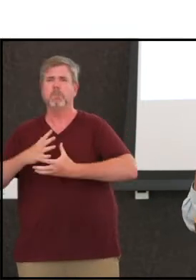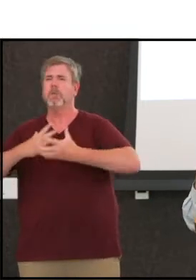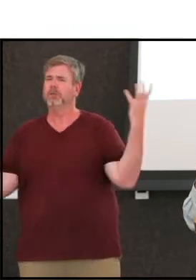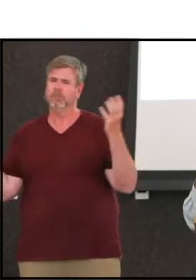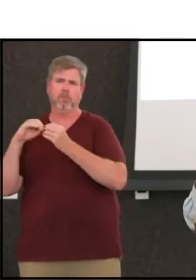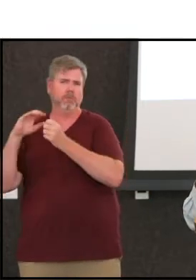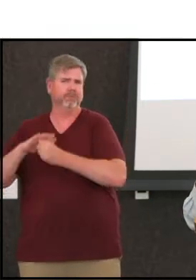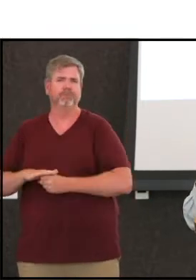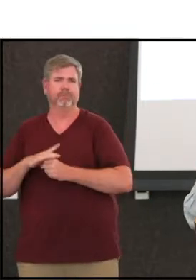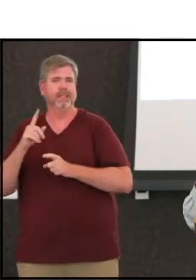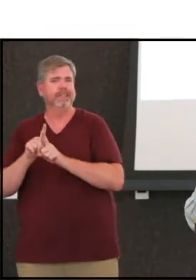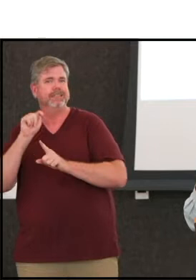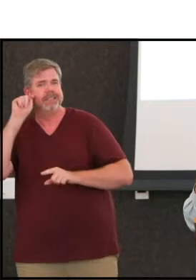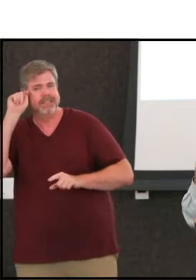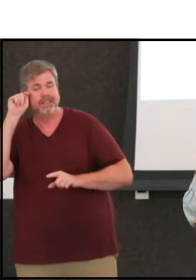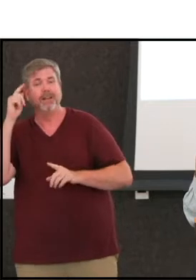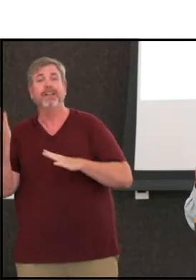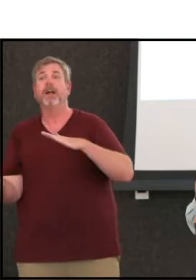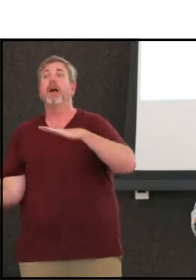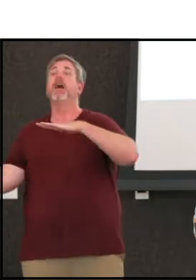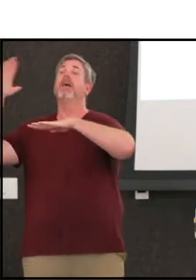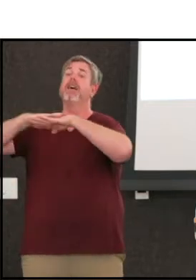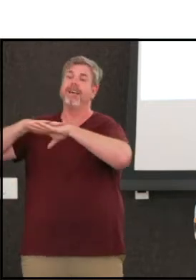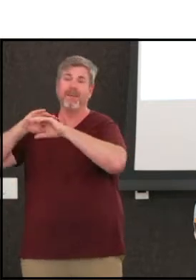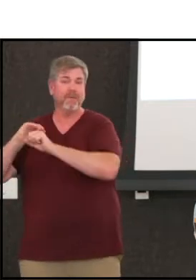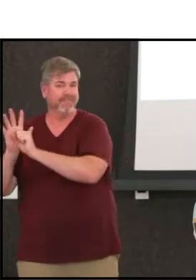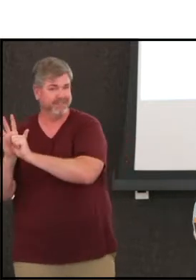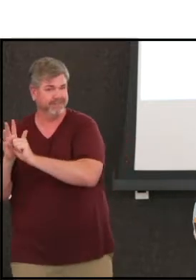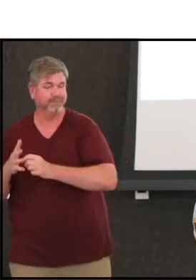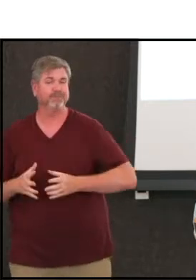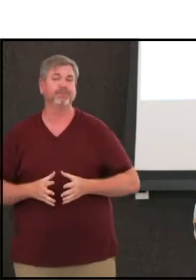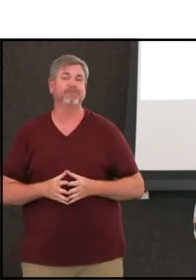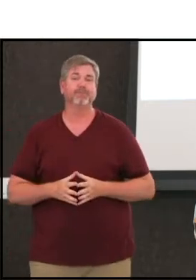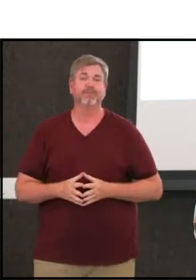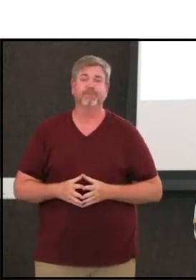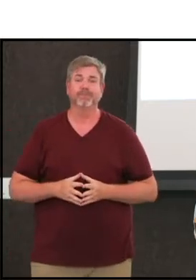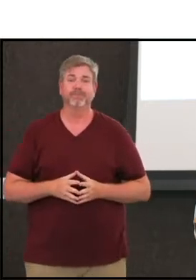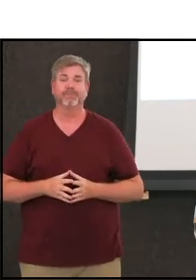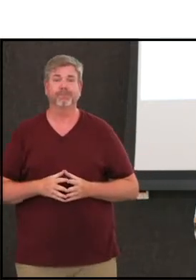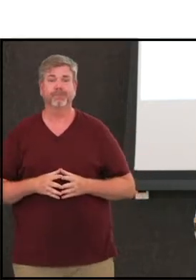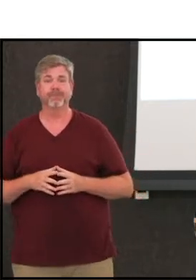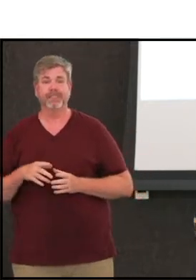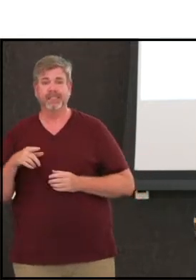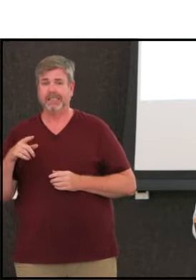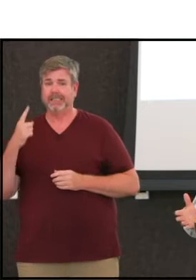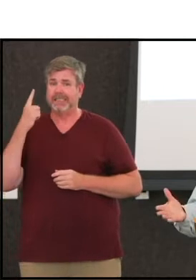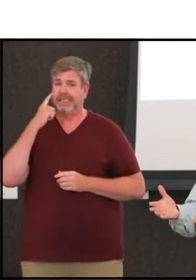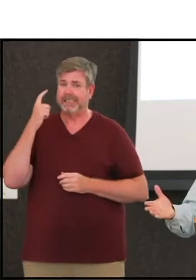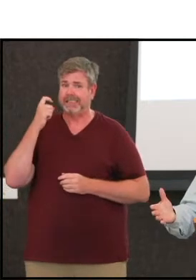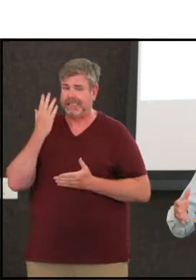you think that your kid may be using a substance, it doesn't have